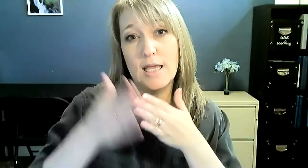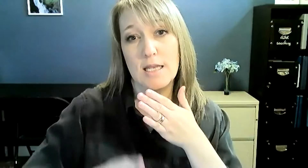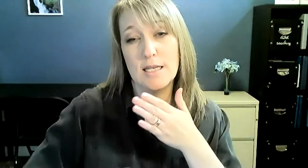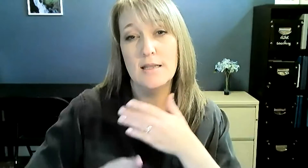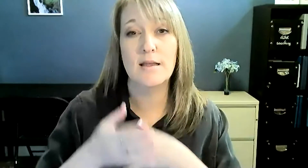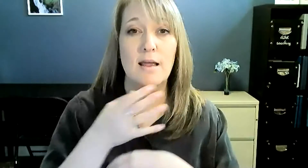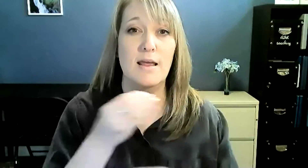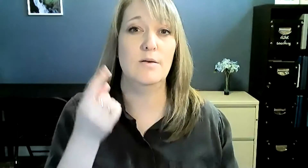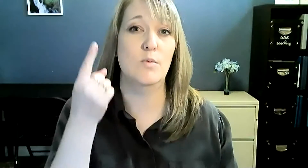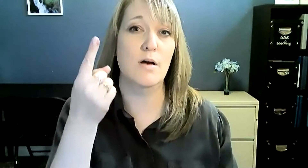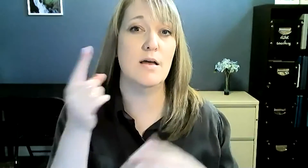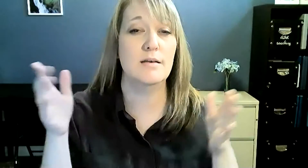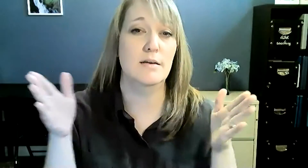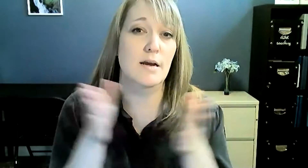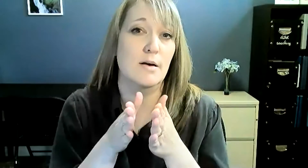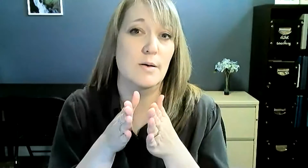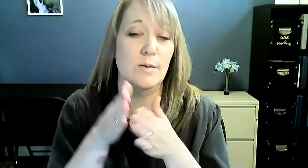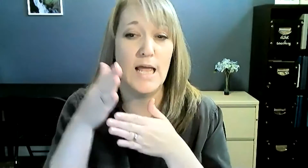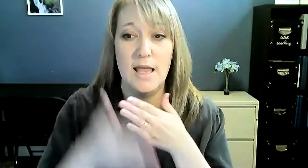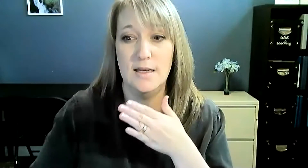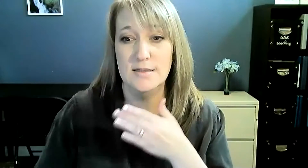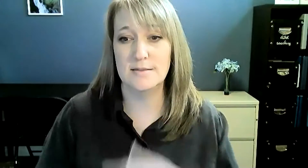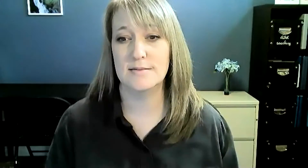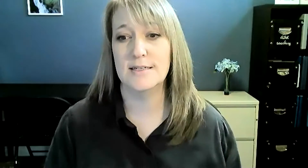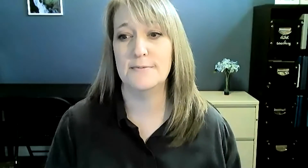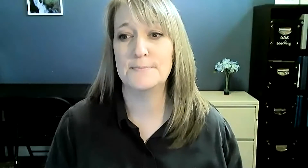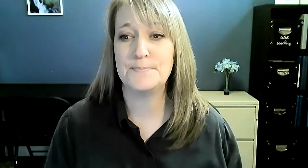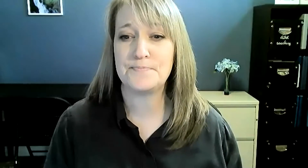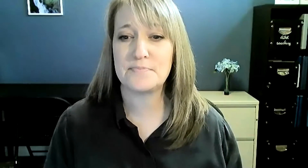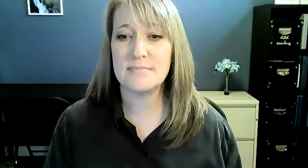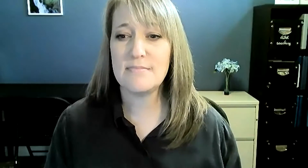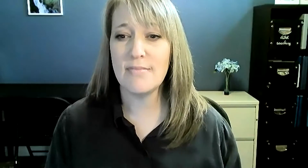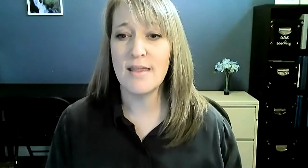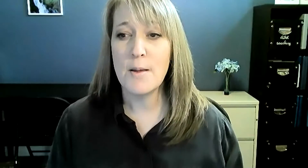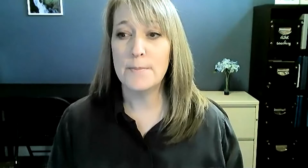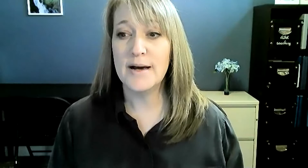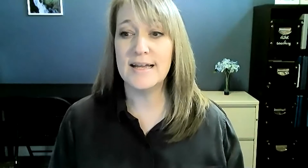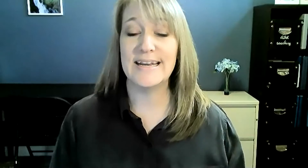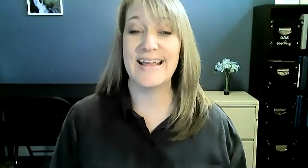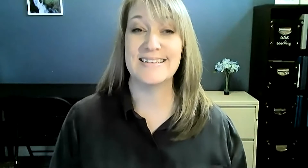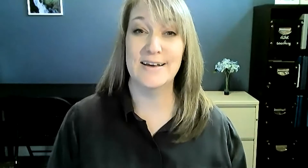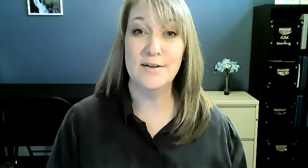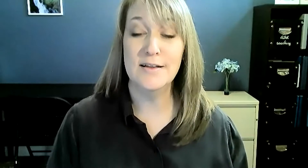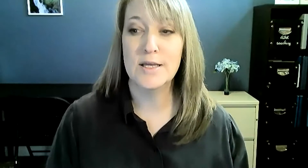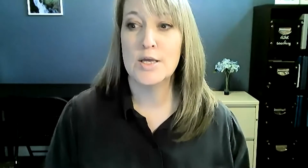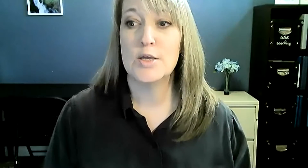end and one narrow end, right? But in ASL, you